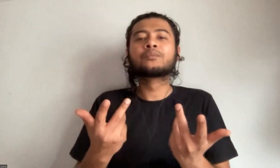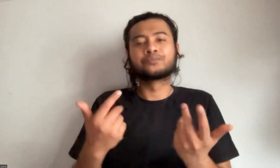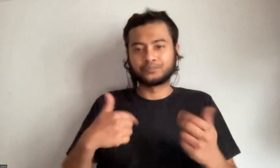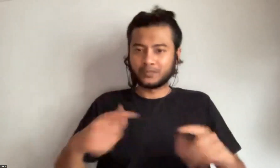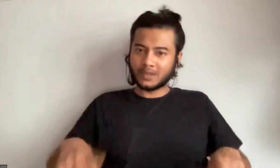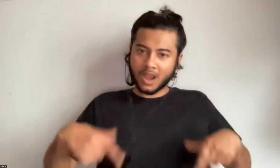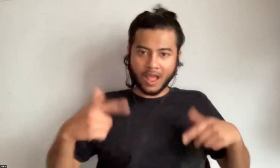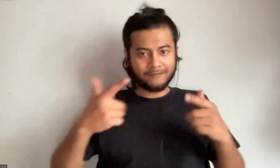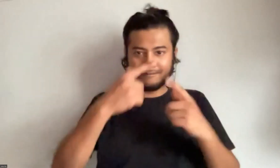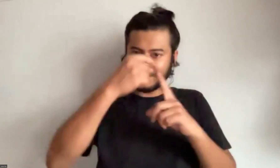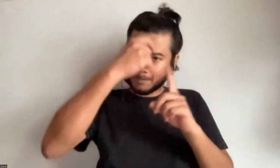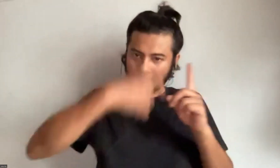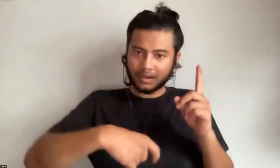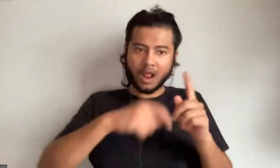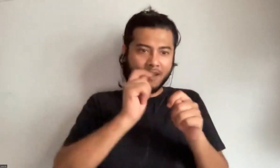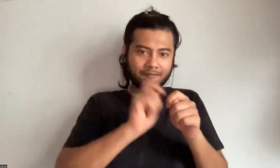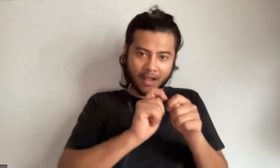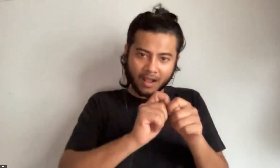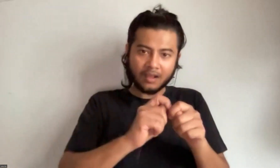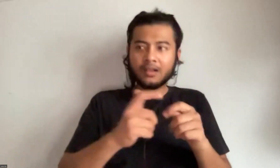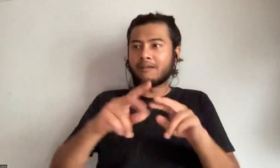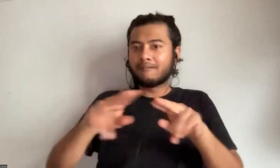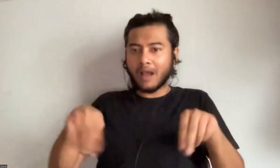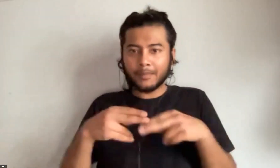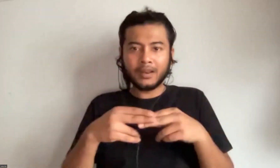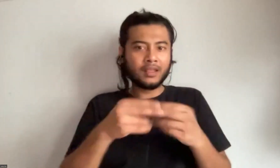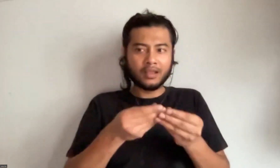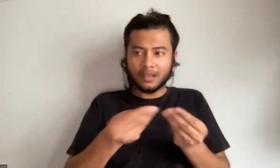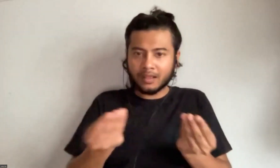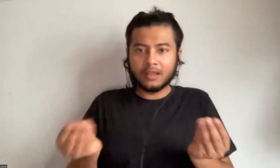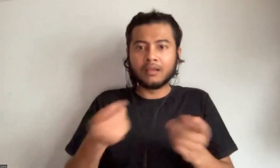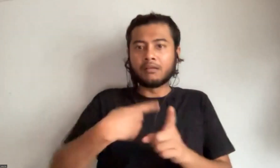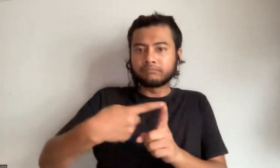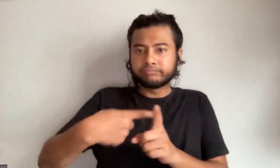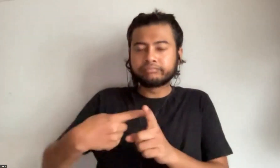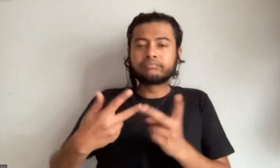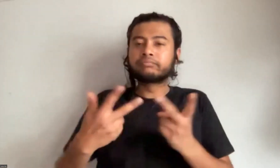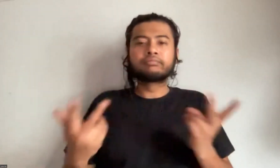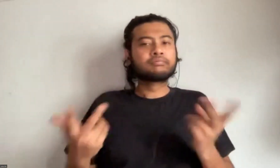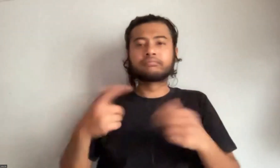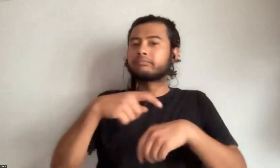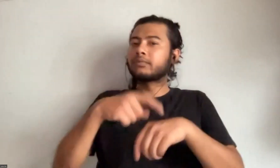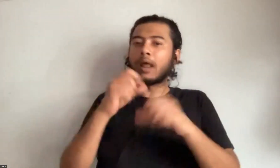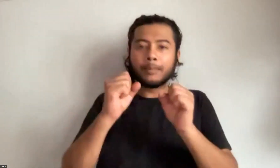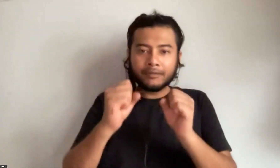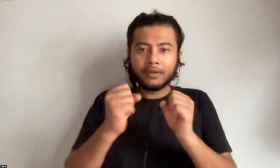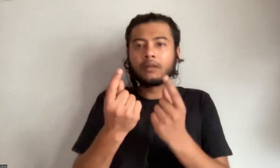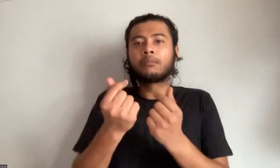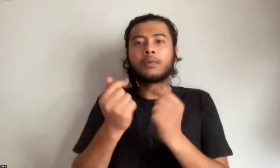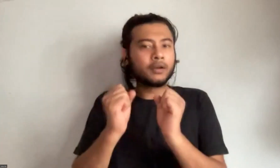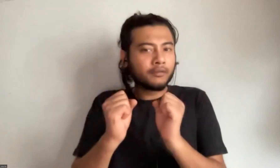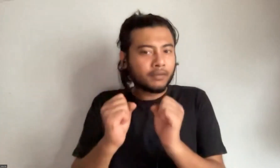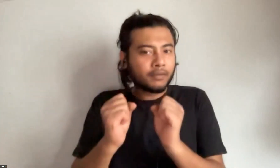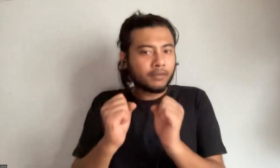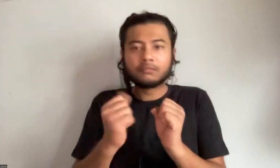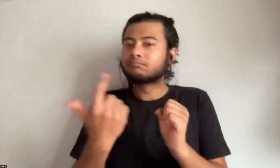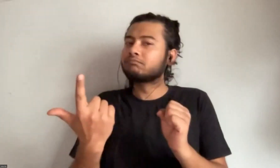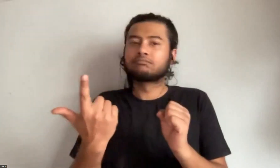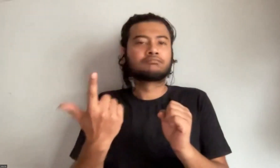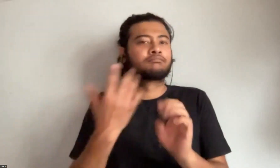worship. So all these three things are not possible in this, in this yuga, because we are living in